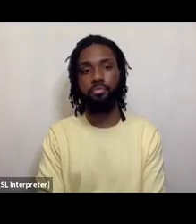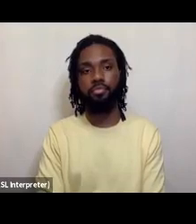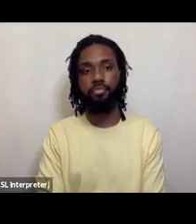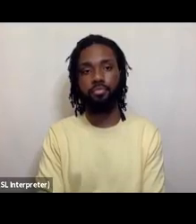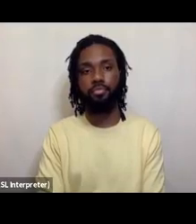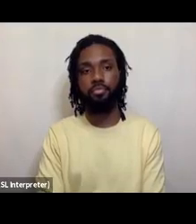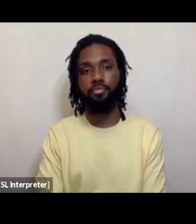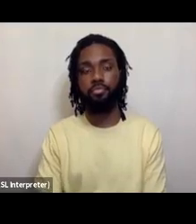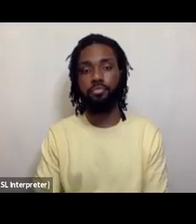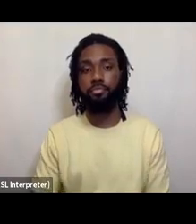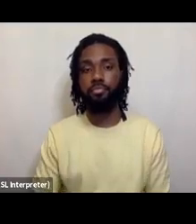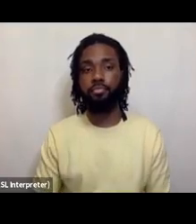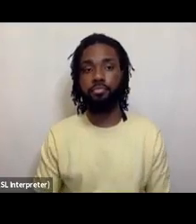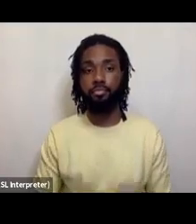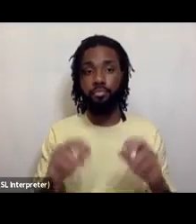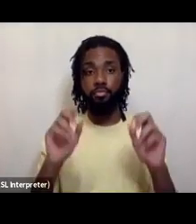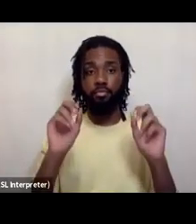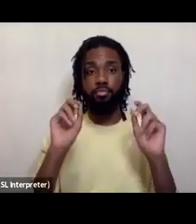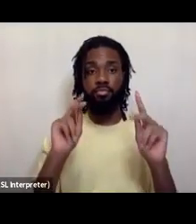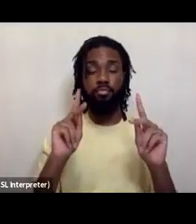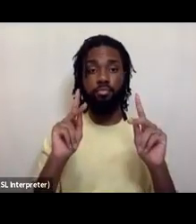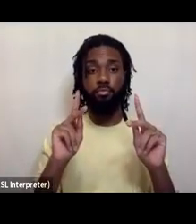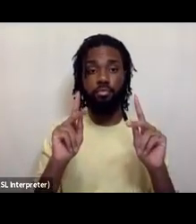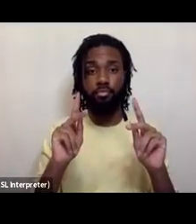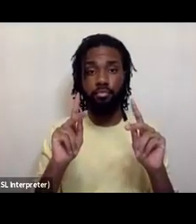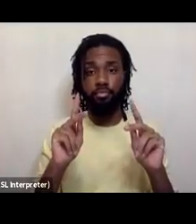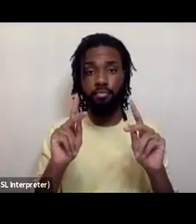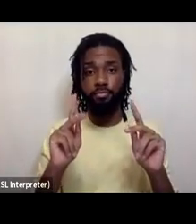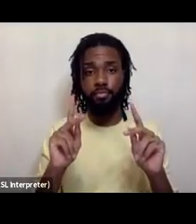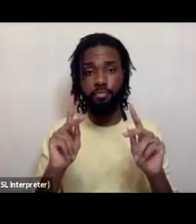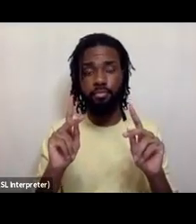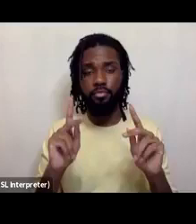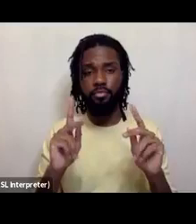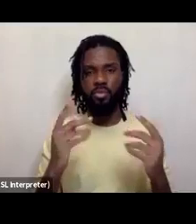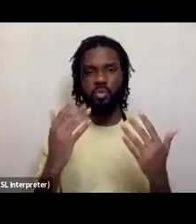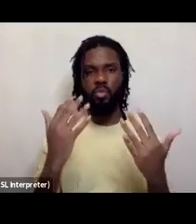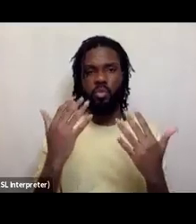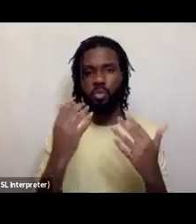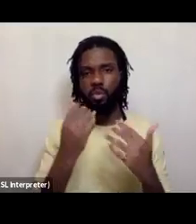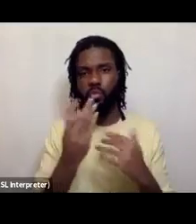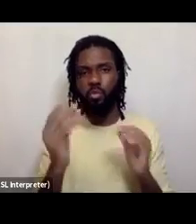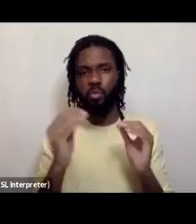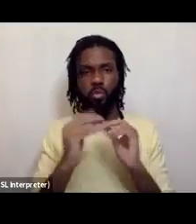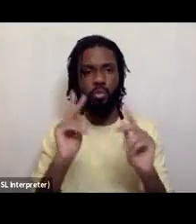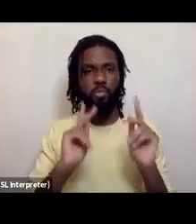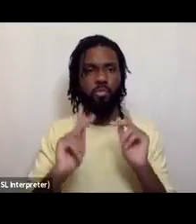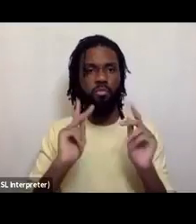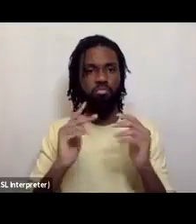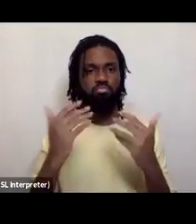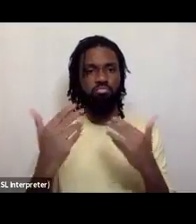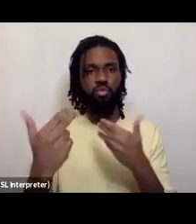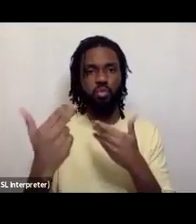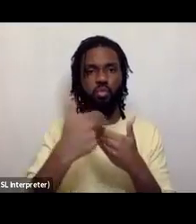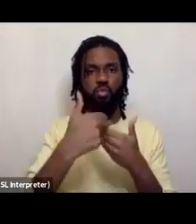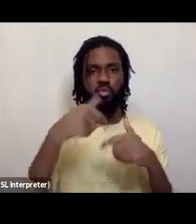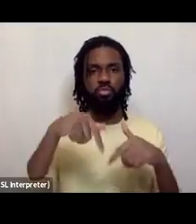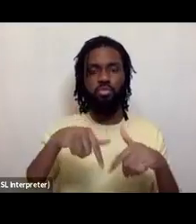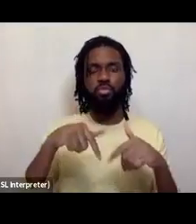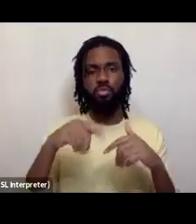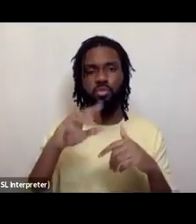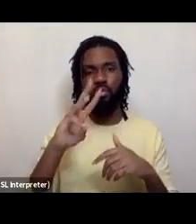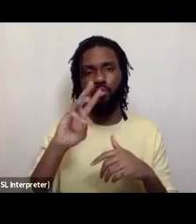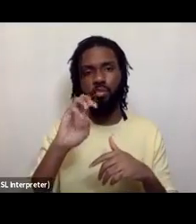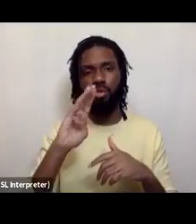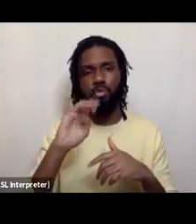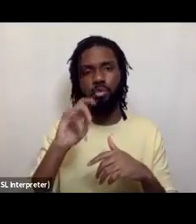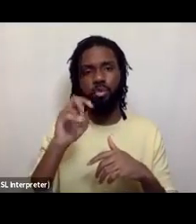Hey everyone. We're gonna wait for a few more people to get into the webinar, and then we should start here in